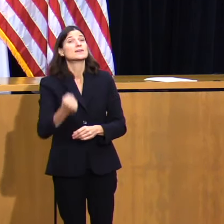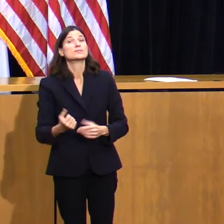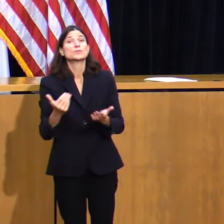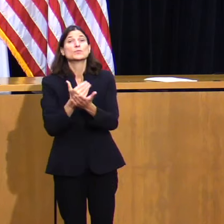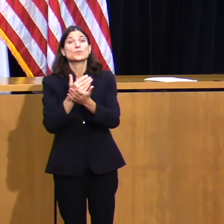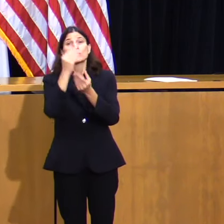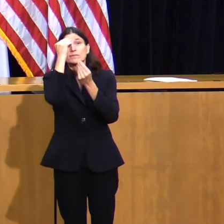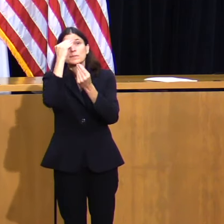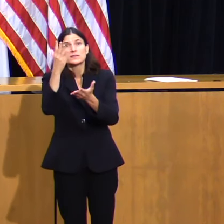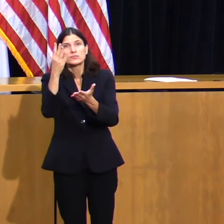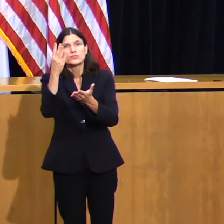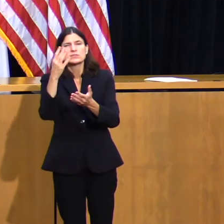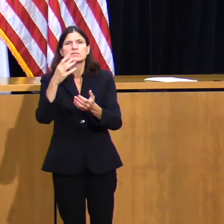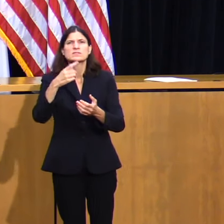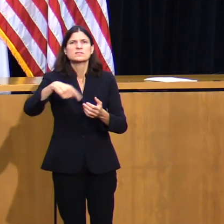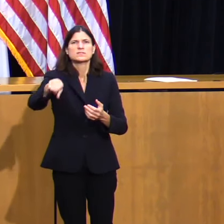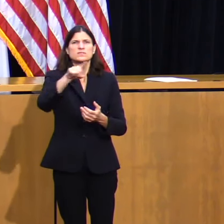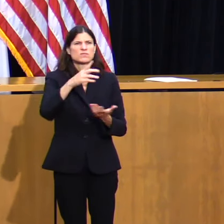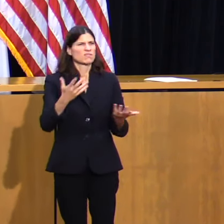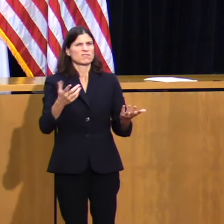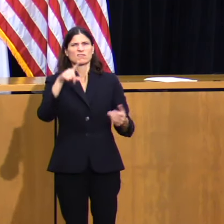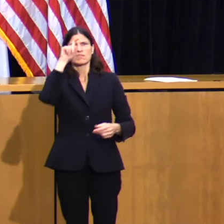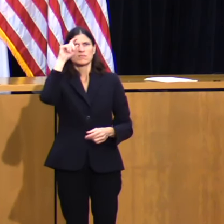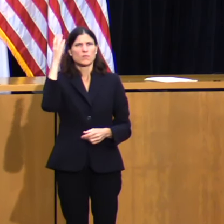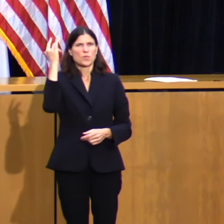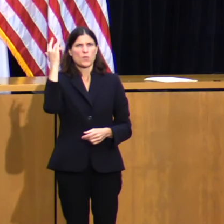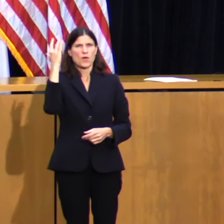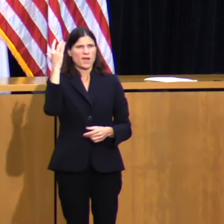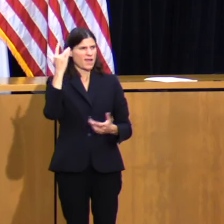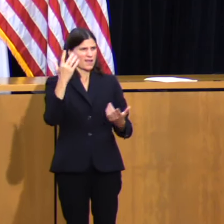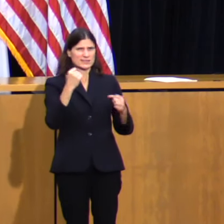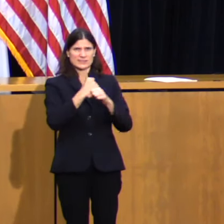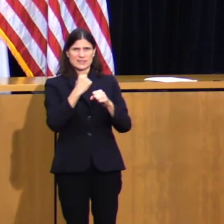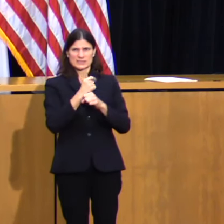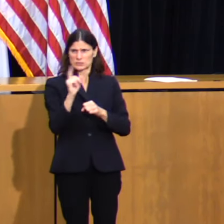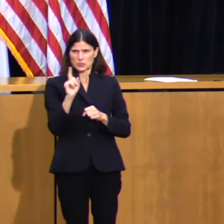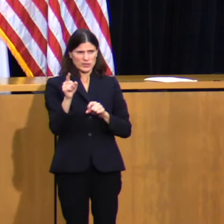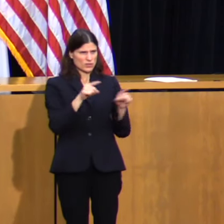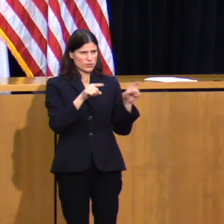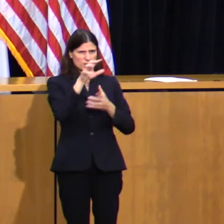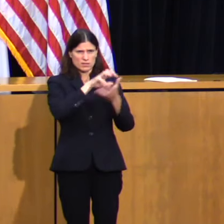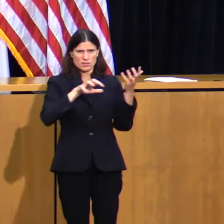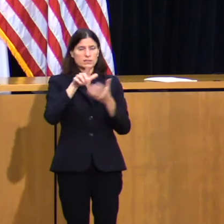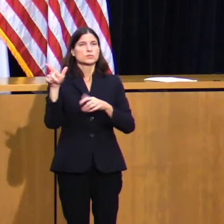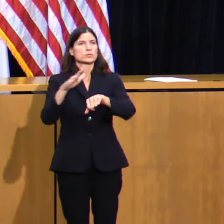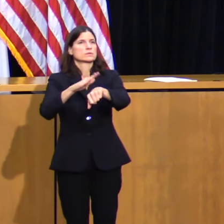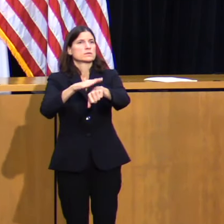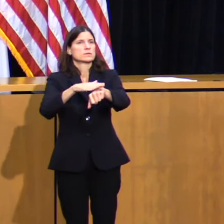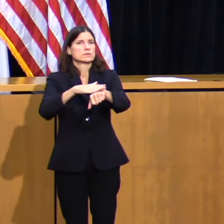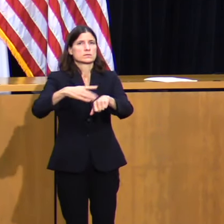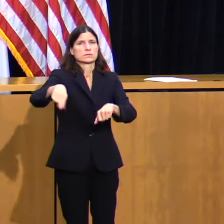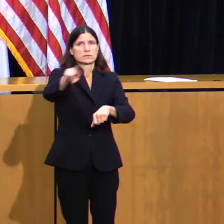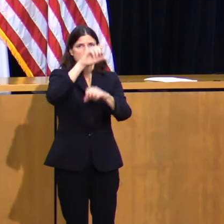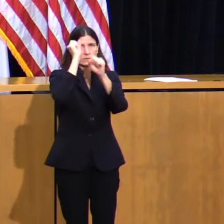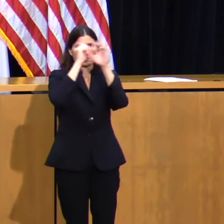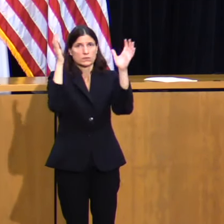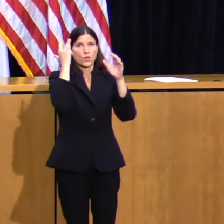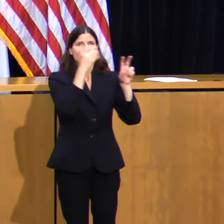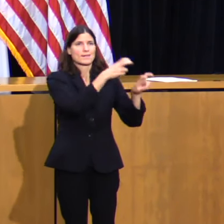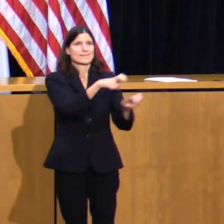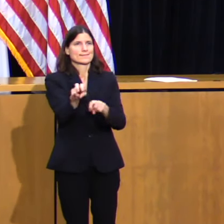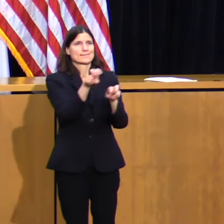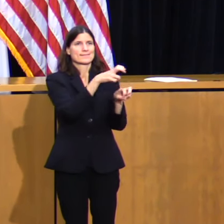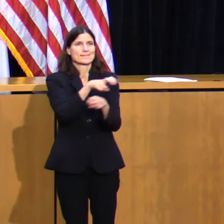numbers. That report will be issued. As a result of the system shutdown, however, no dashboard will